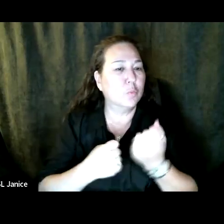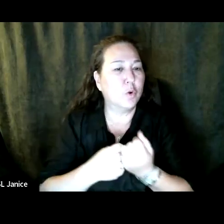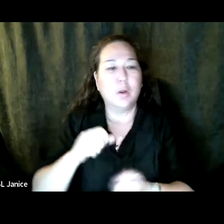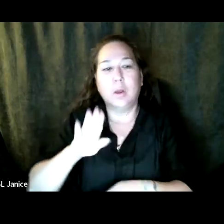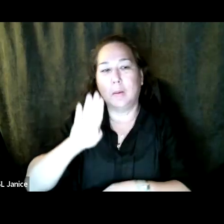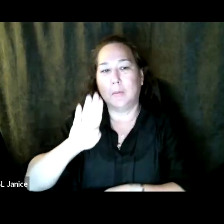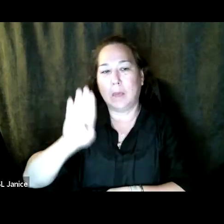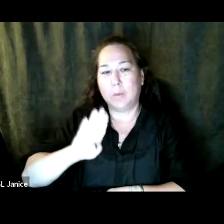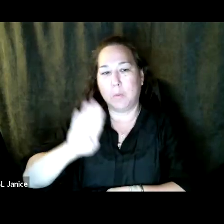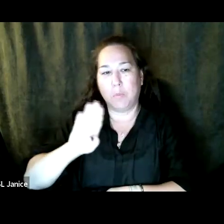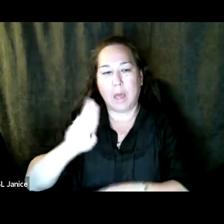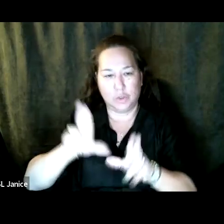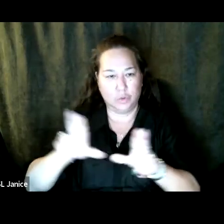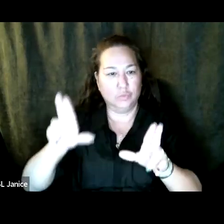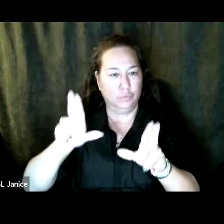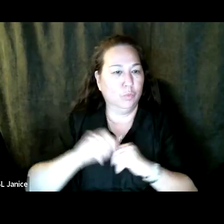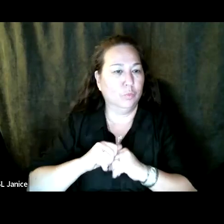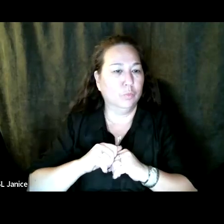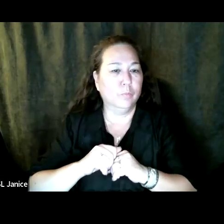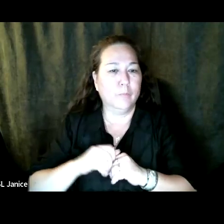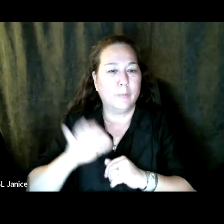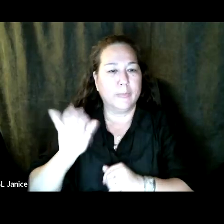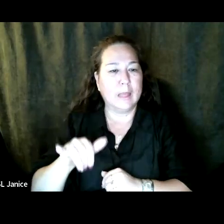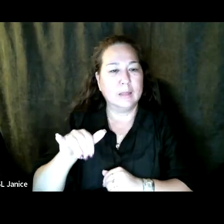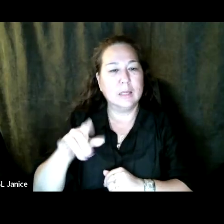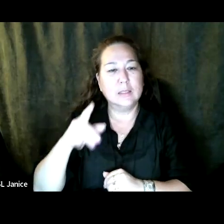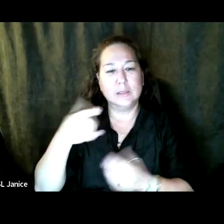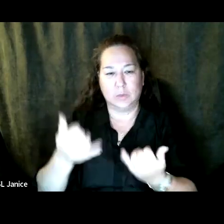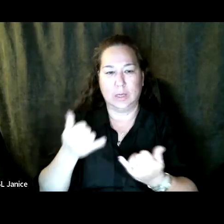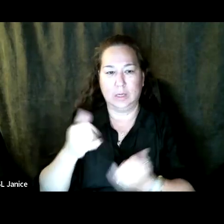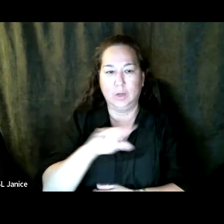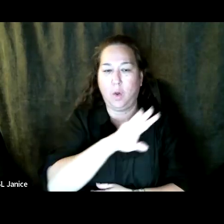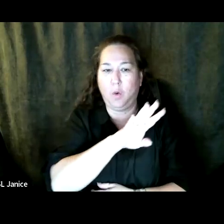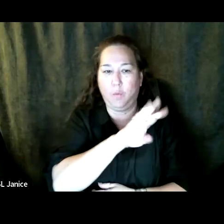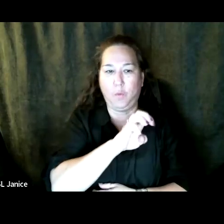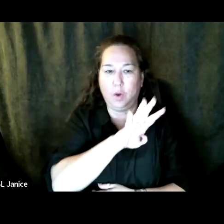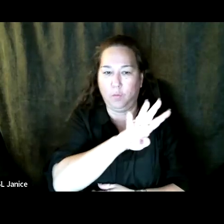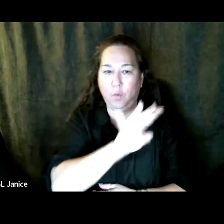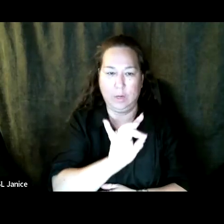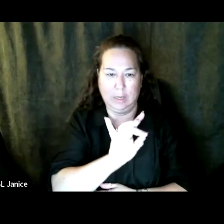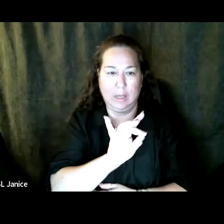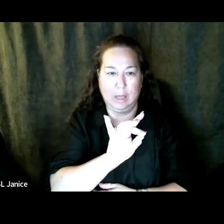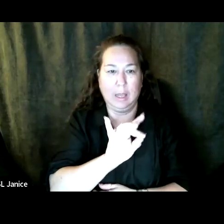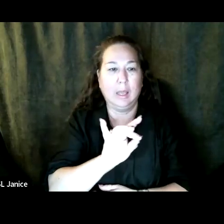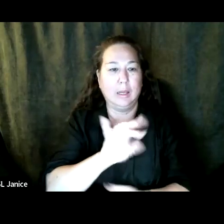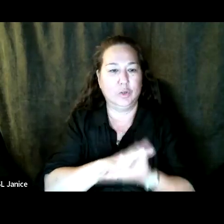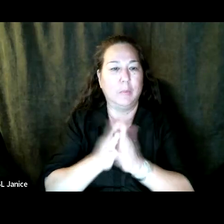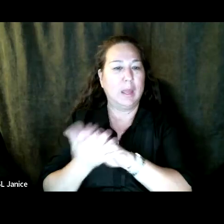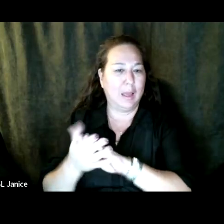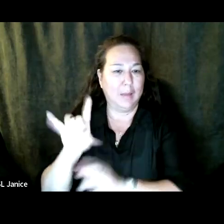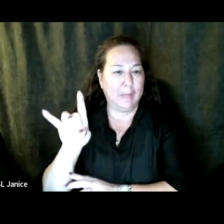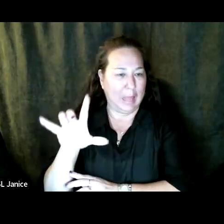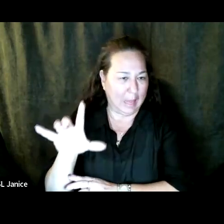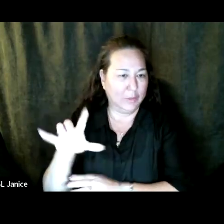current 448 to 800 in grades 9 through 12 over the next 4 years, beginning in the fall of